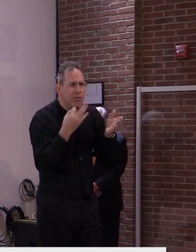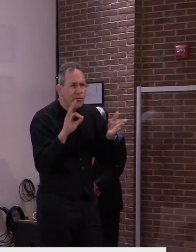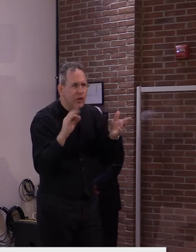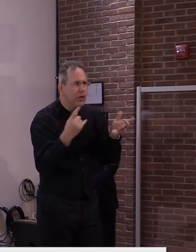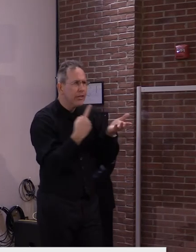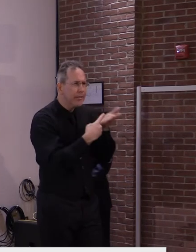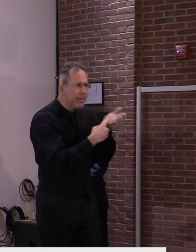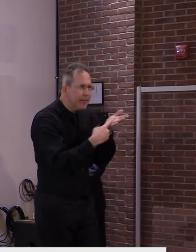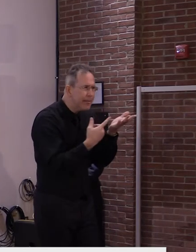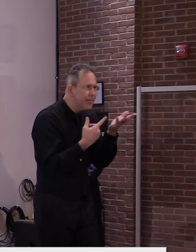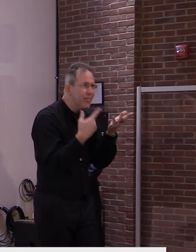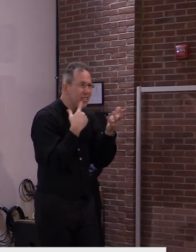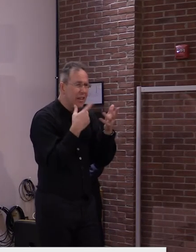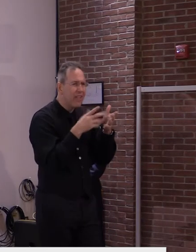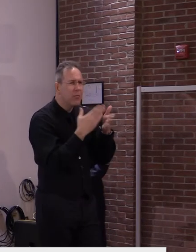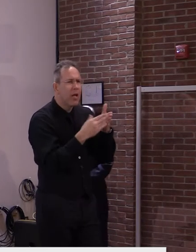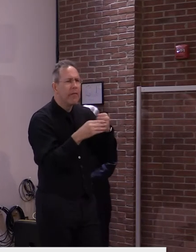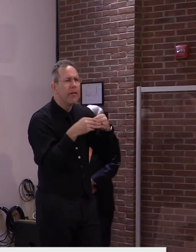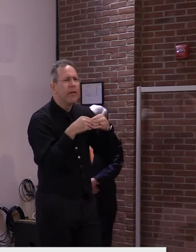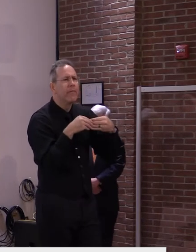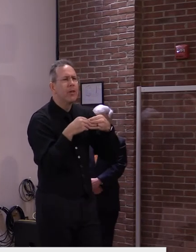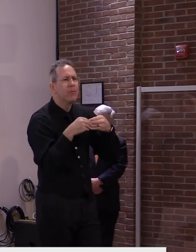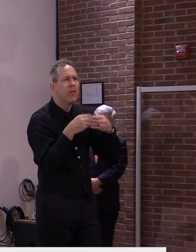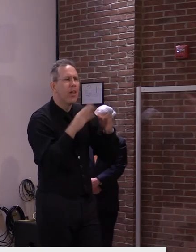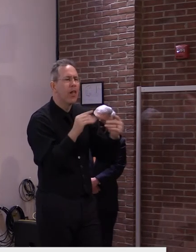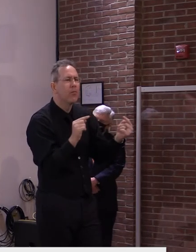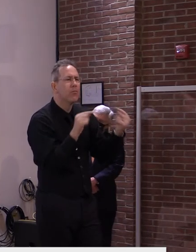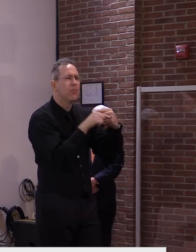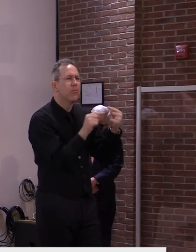the individual circumstances of each of the schools.